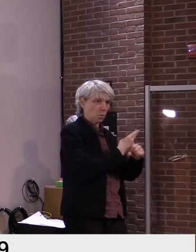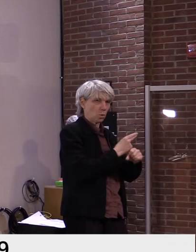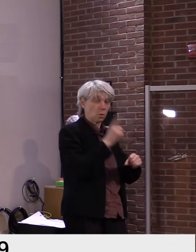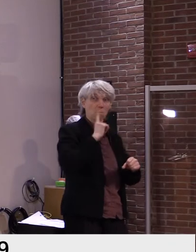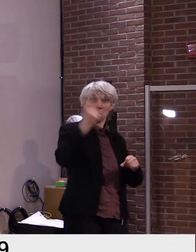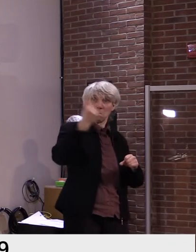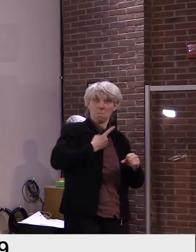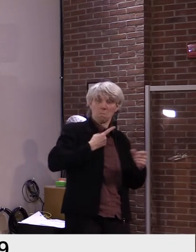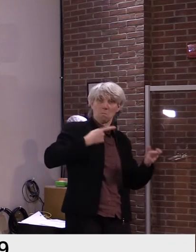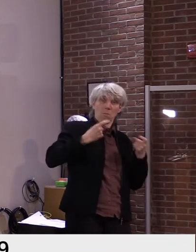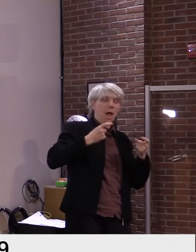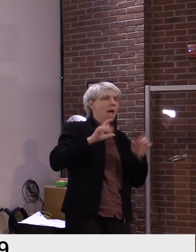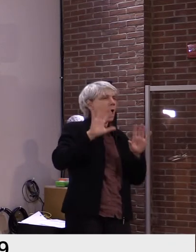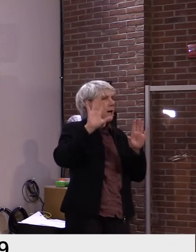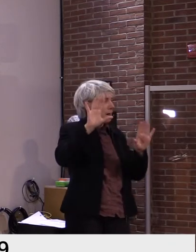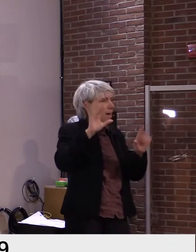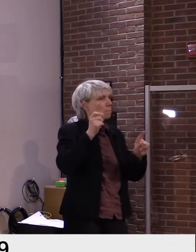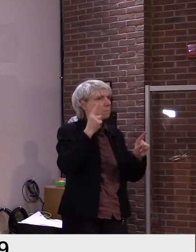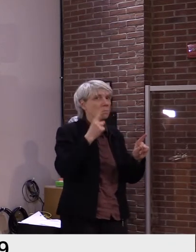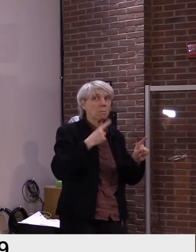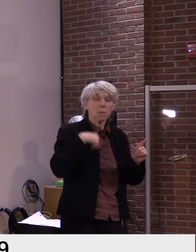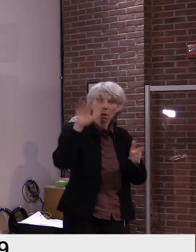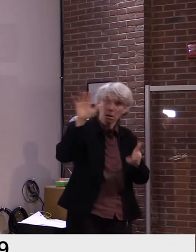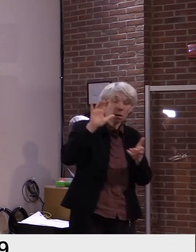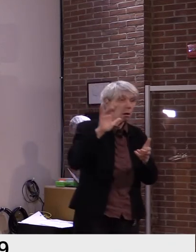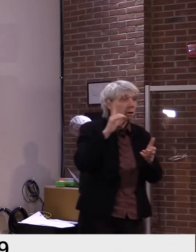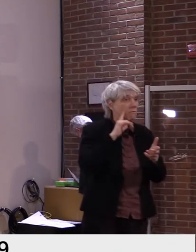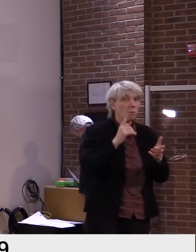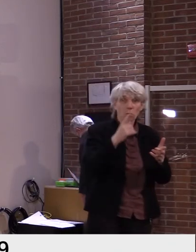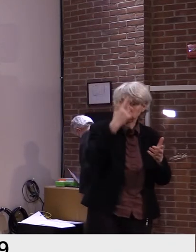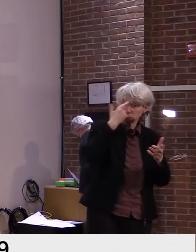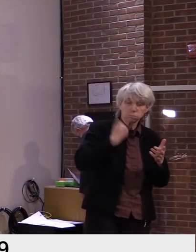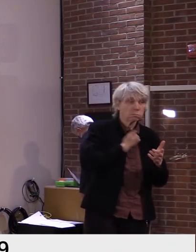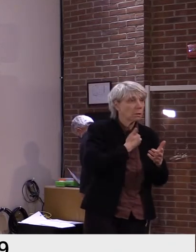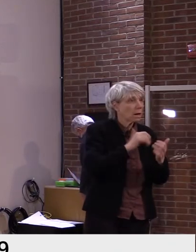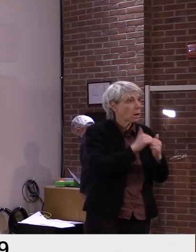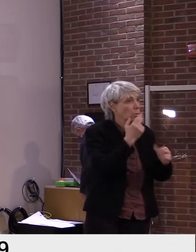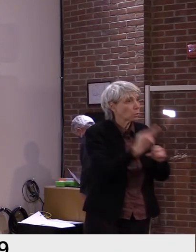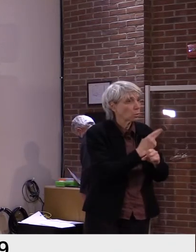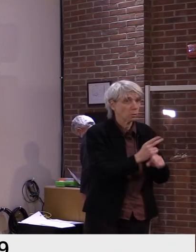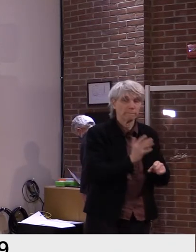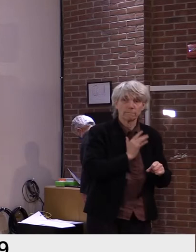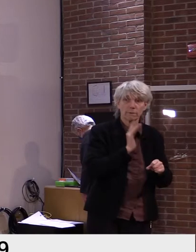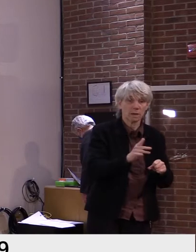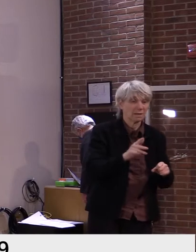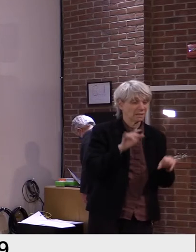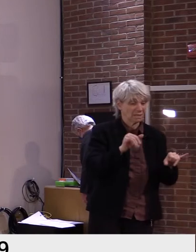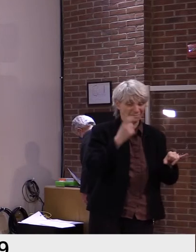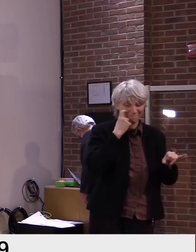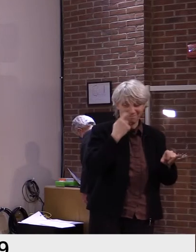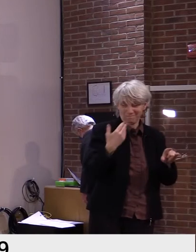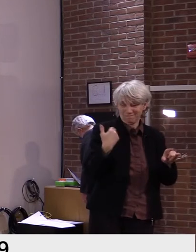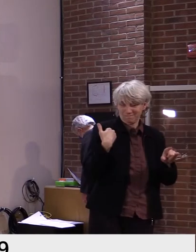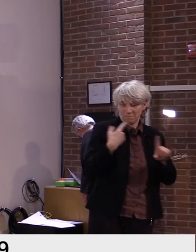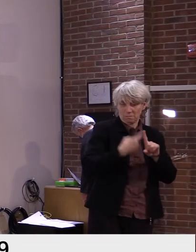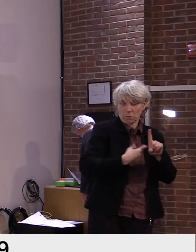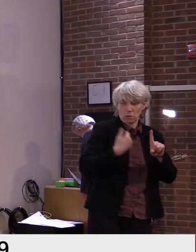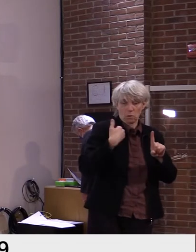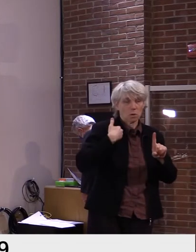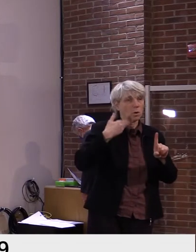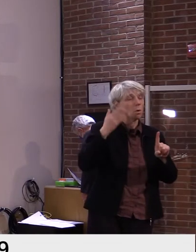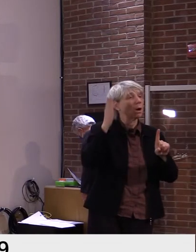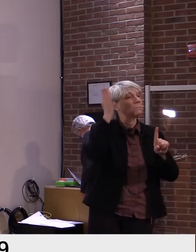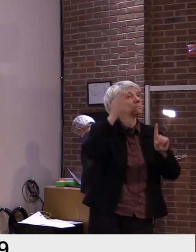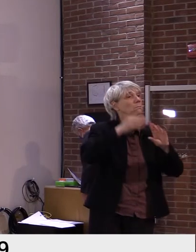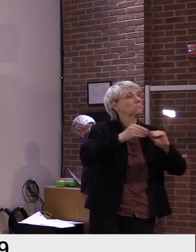would advocate, as I did in our budget this go around that I presented to the legislature, that